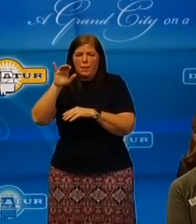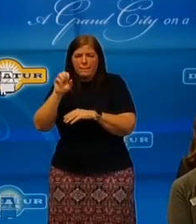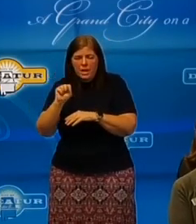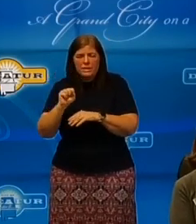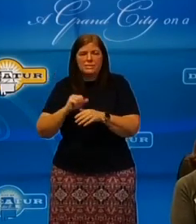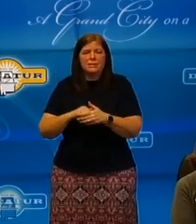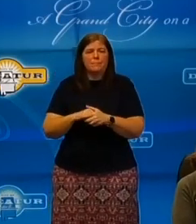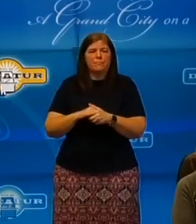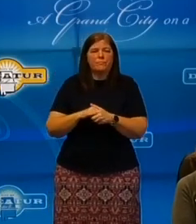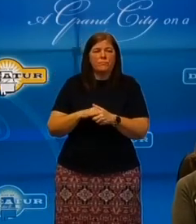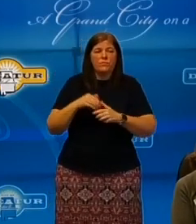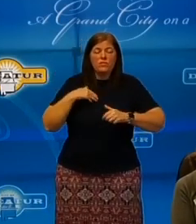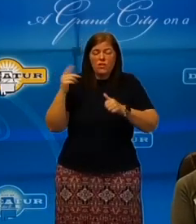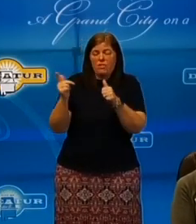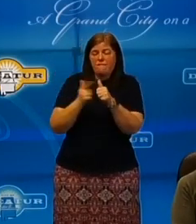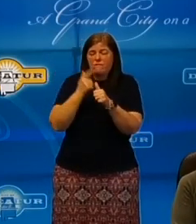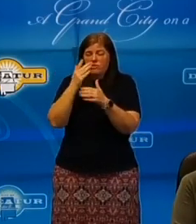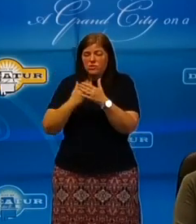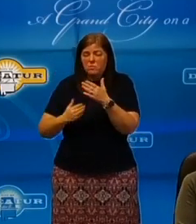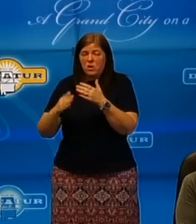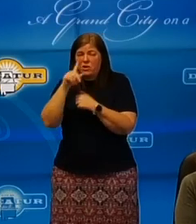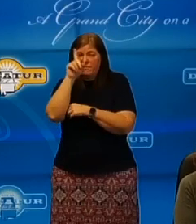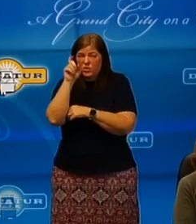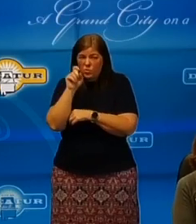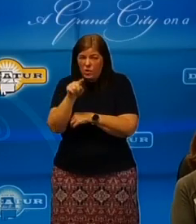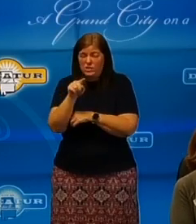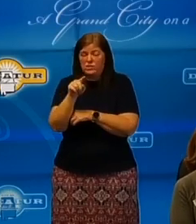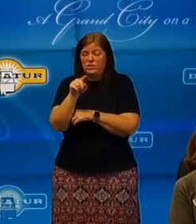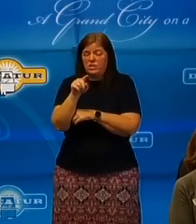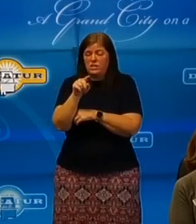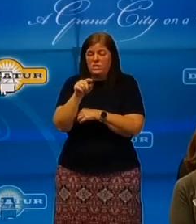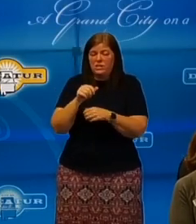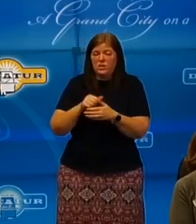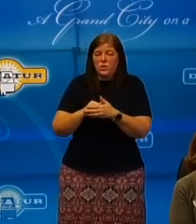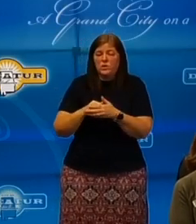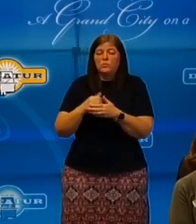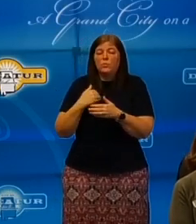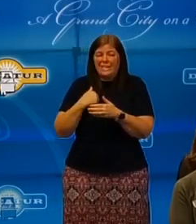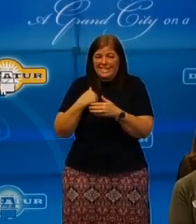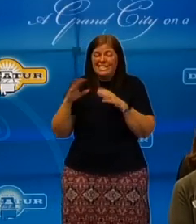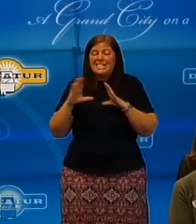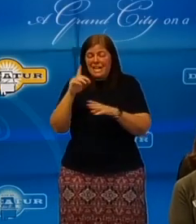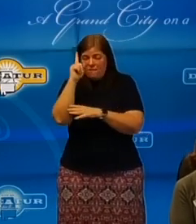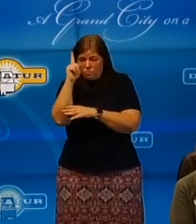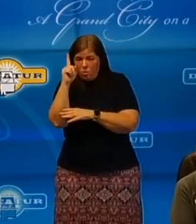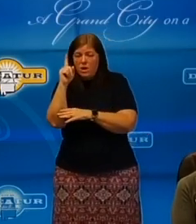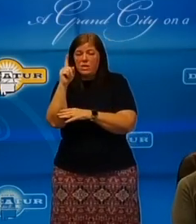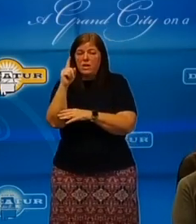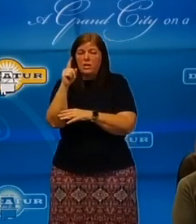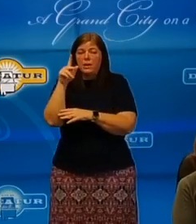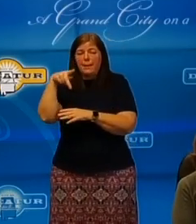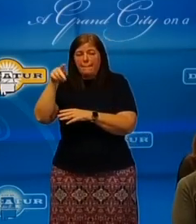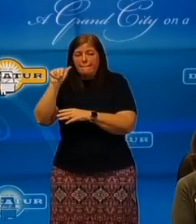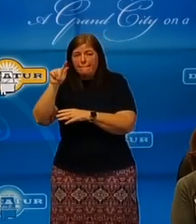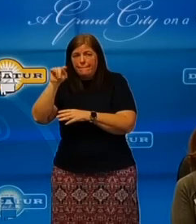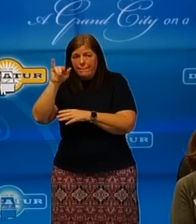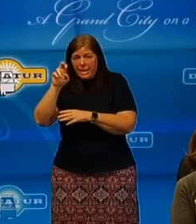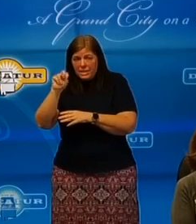Okay, so the first part of the question was, if I understood correctly, we did have one patient that was